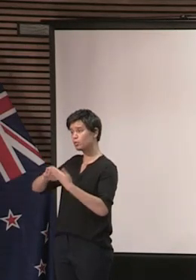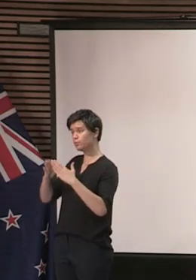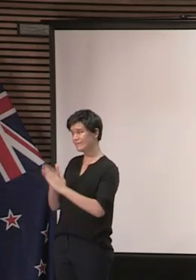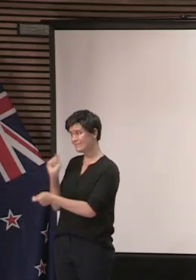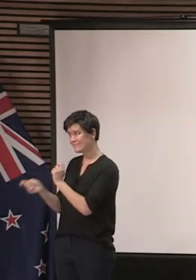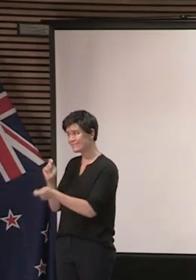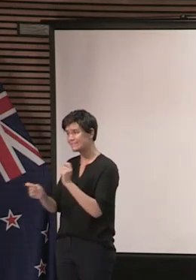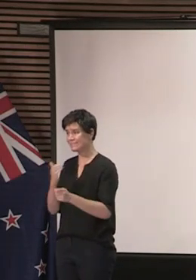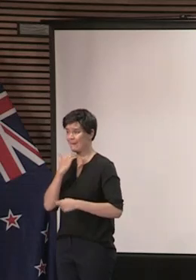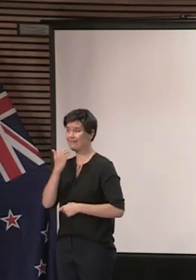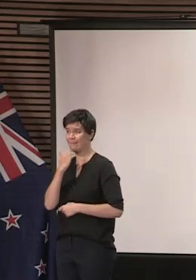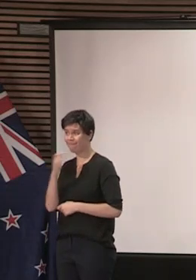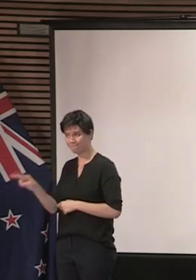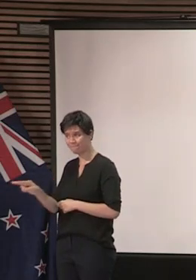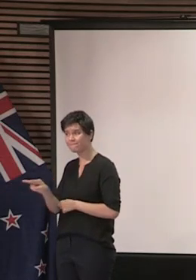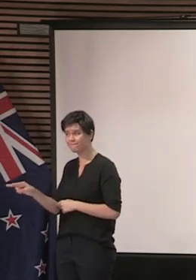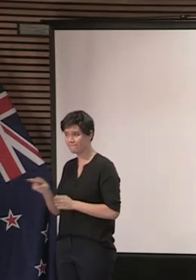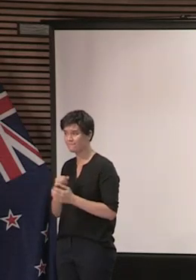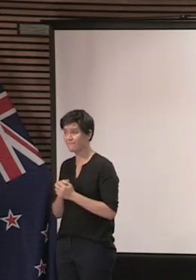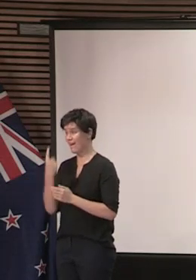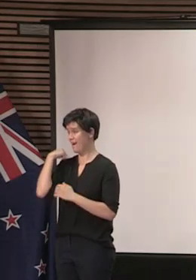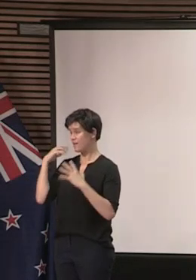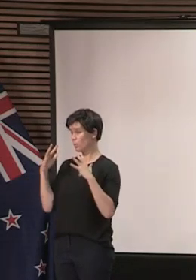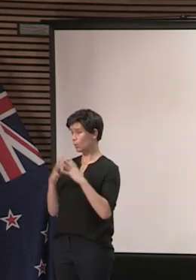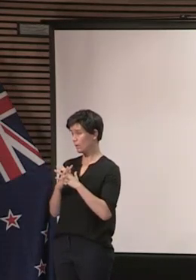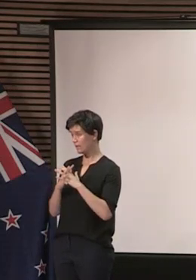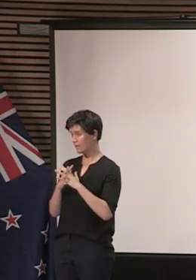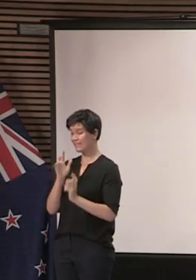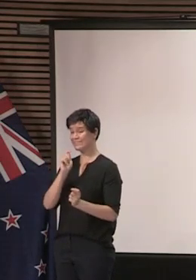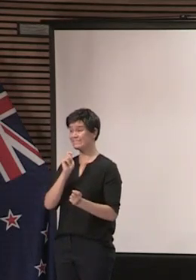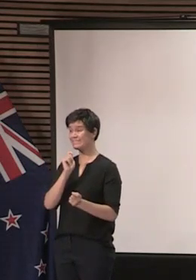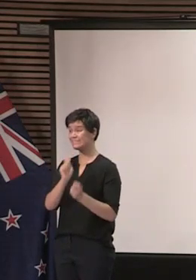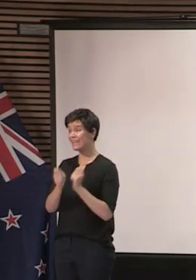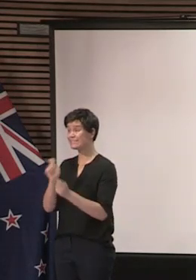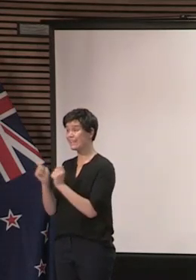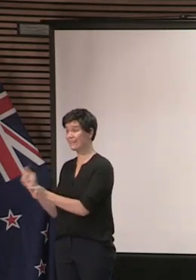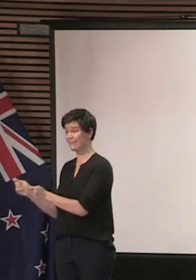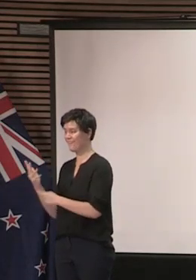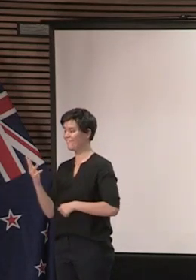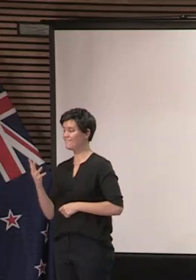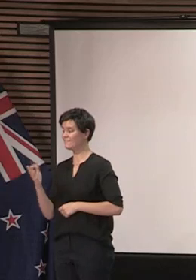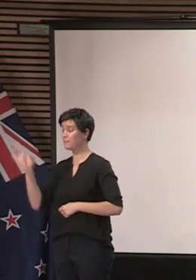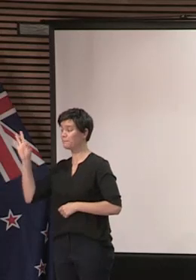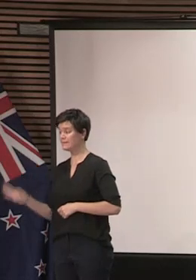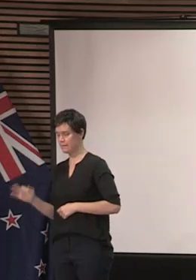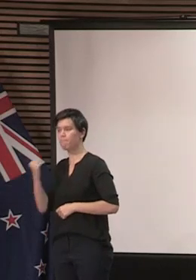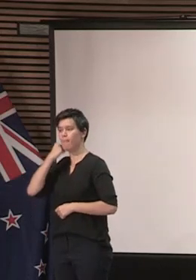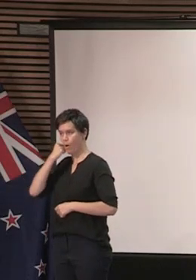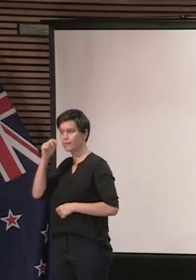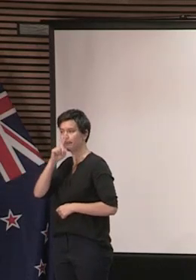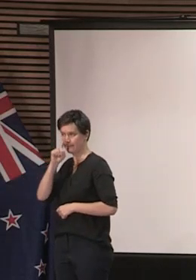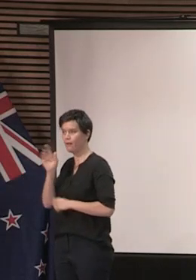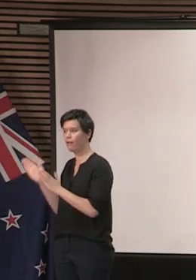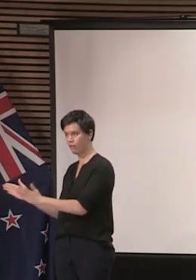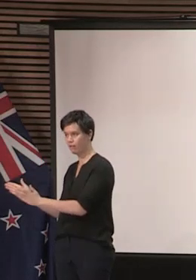the updated data from last week shows over 15% of the tests are Māori. Testing has been done amongst Māori and